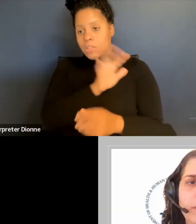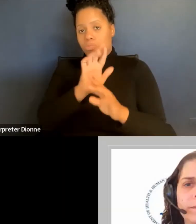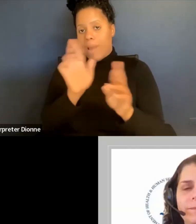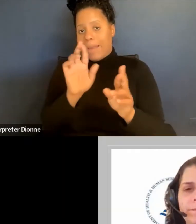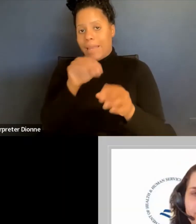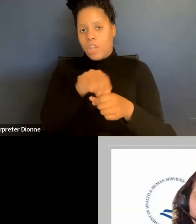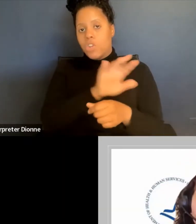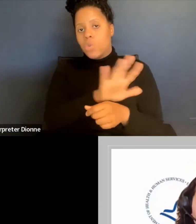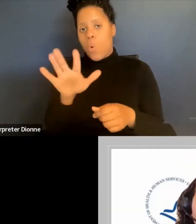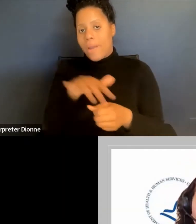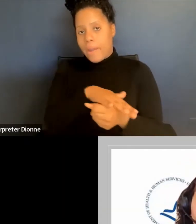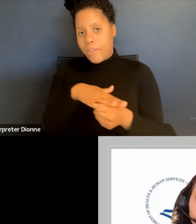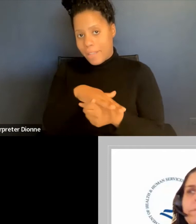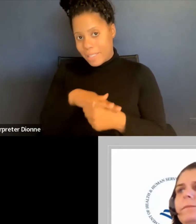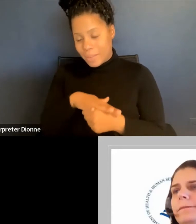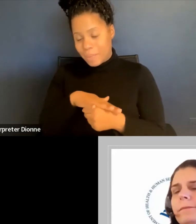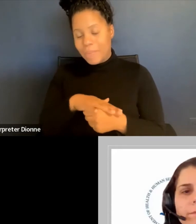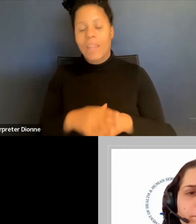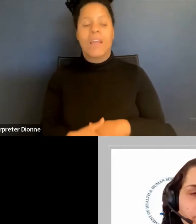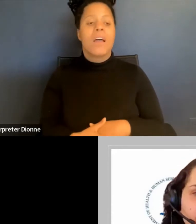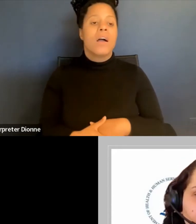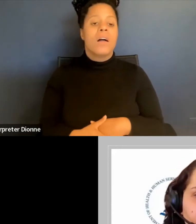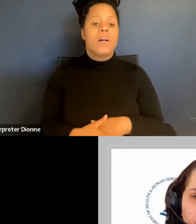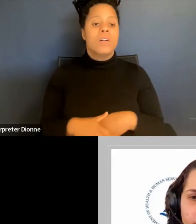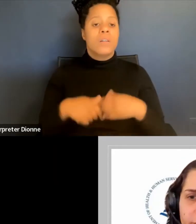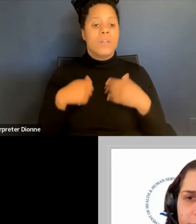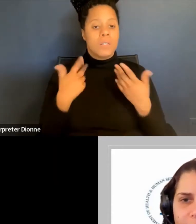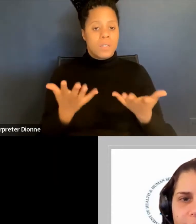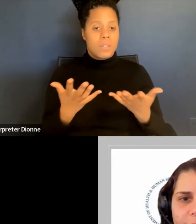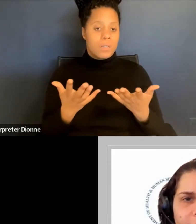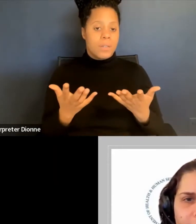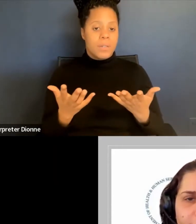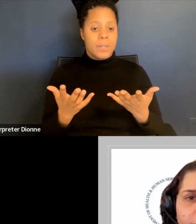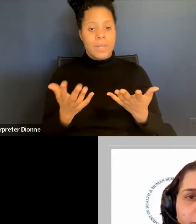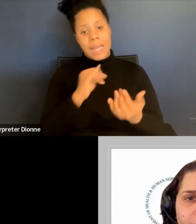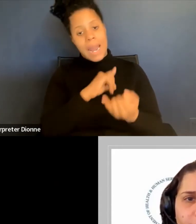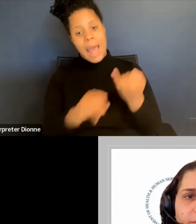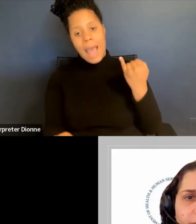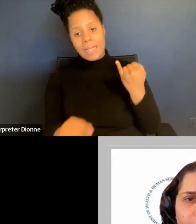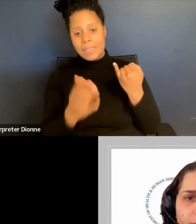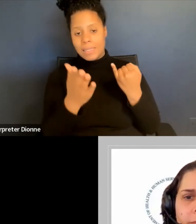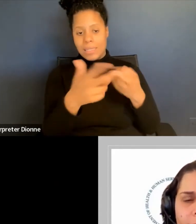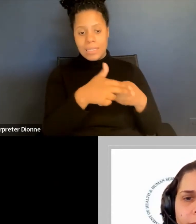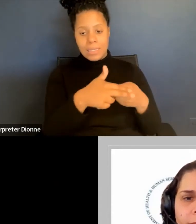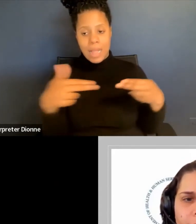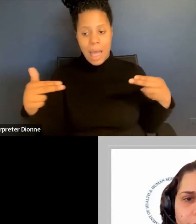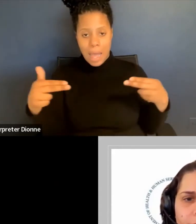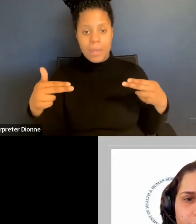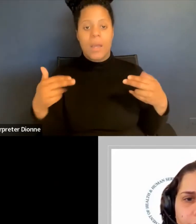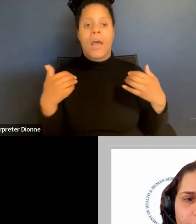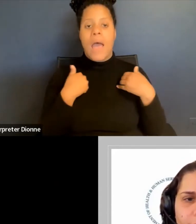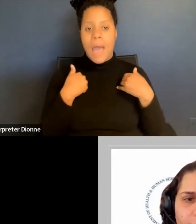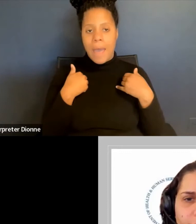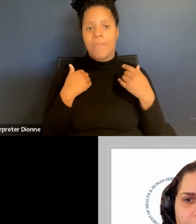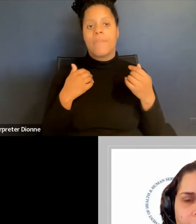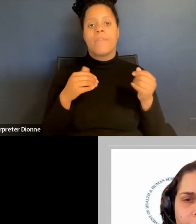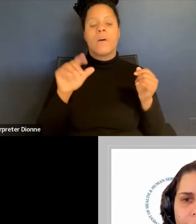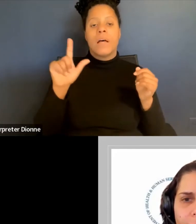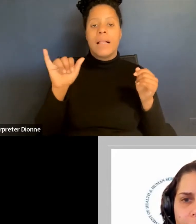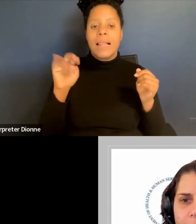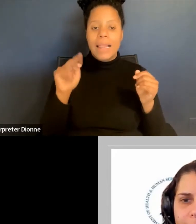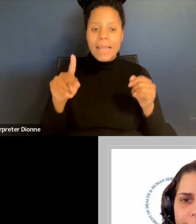And so with that, I will stop there. The last slide are also links to our some HRSA